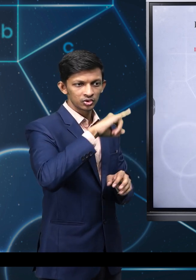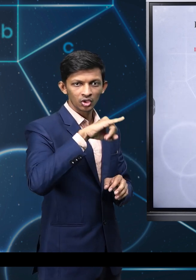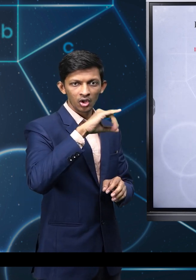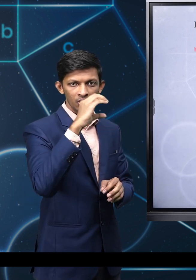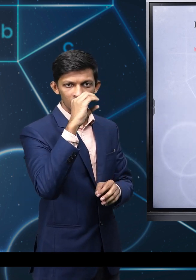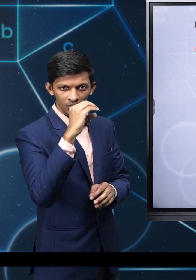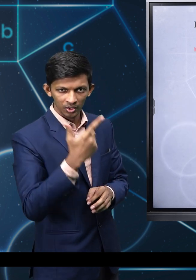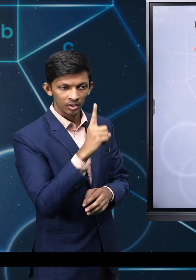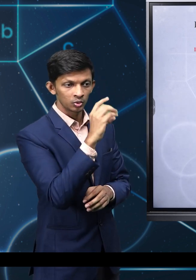960,